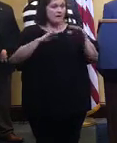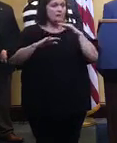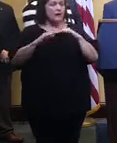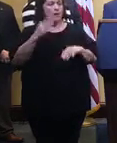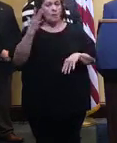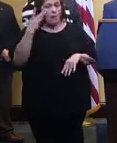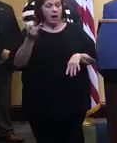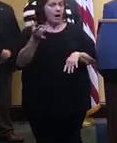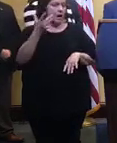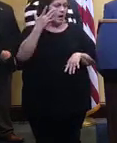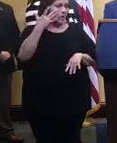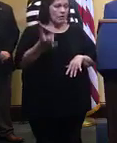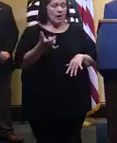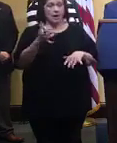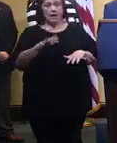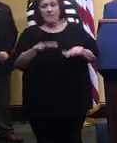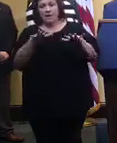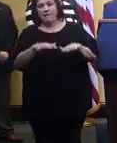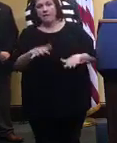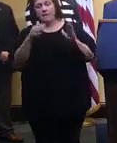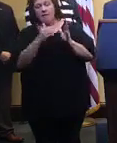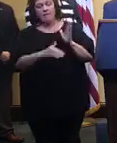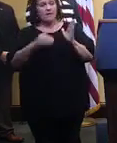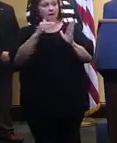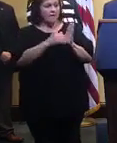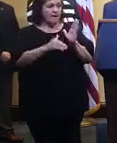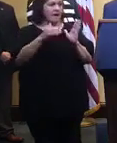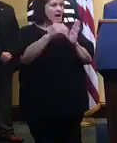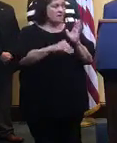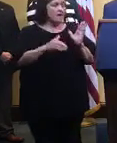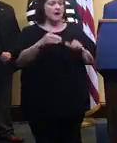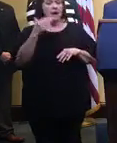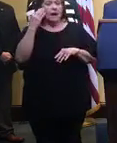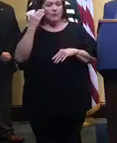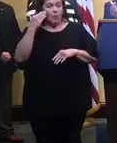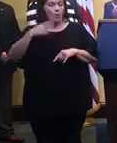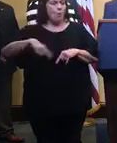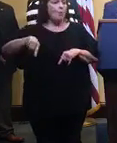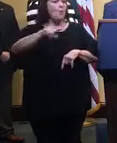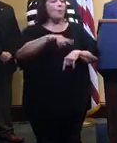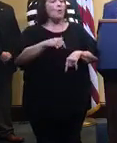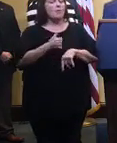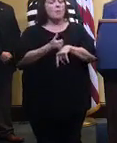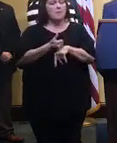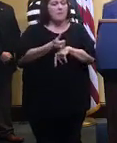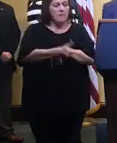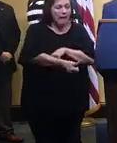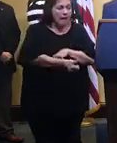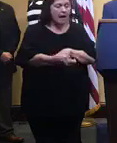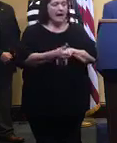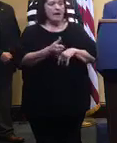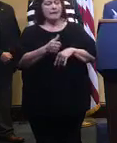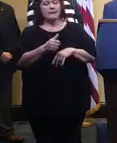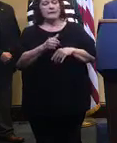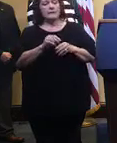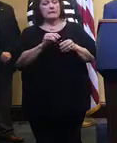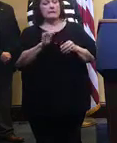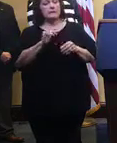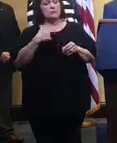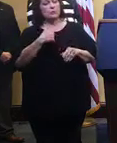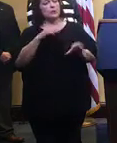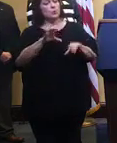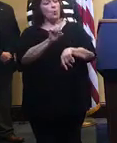sudden downtown is flooding. Some people blame uptown projects and CEDA projects